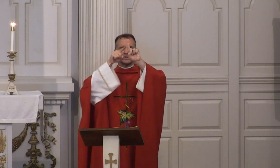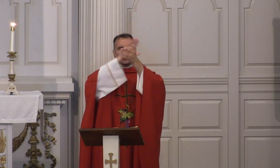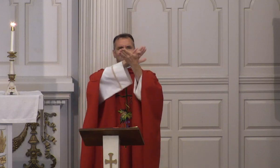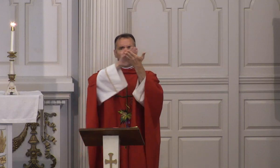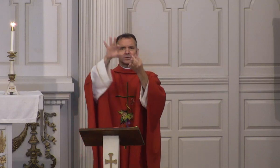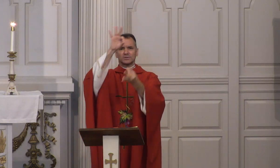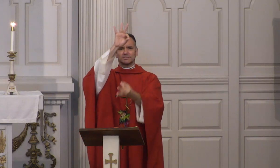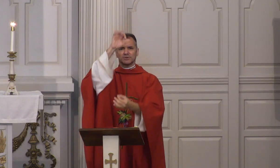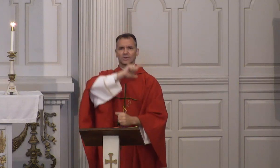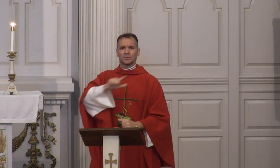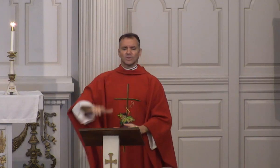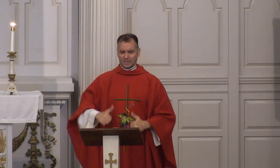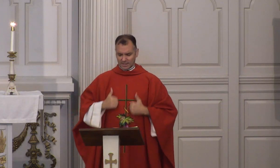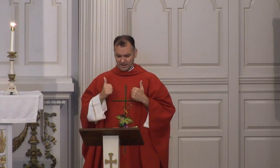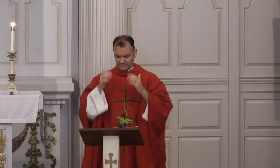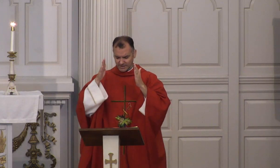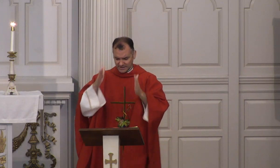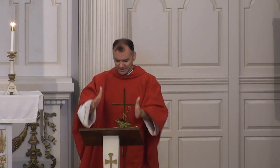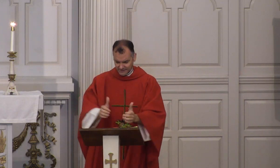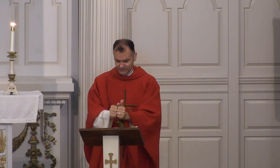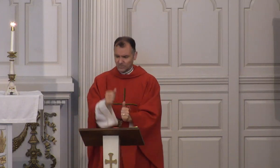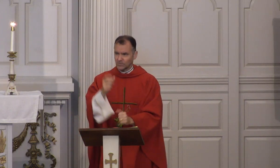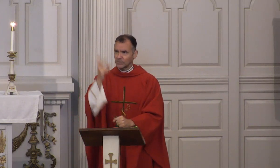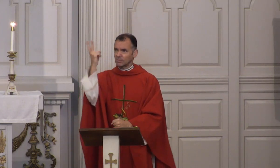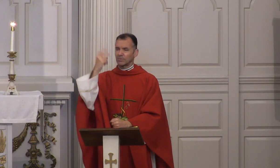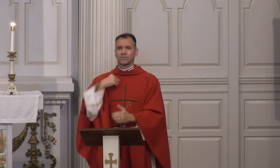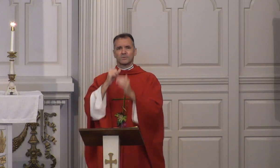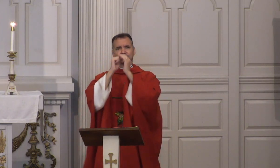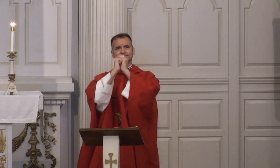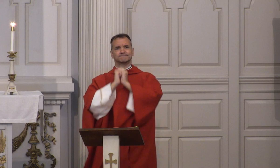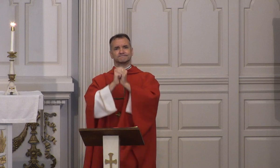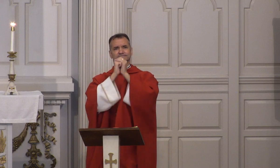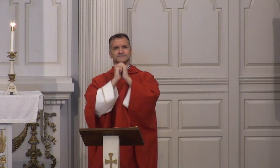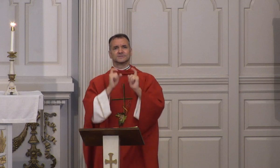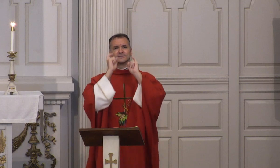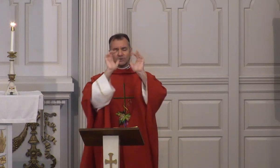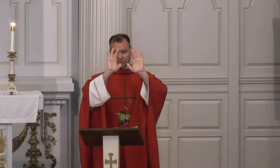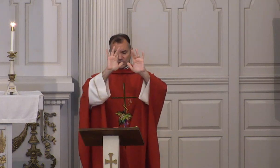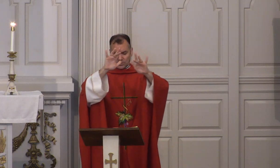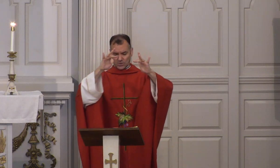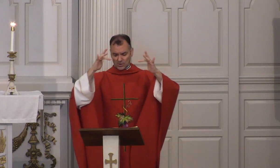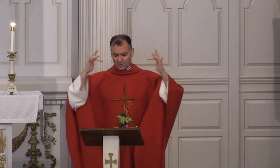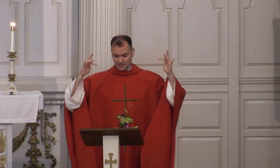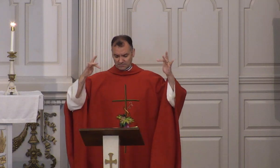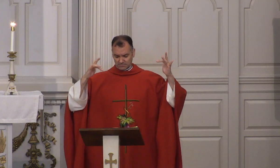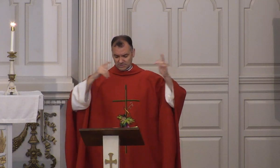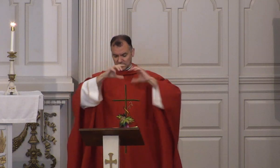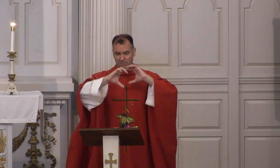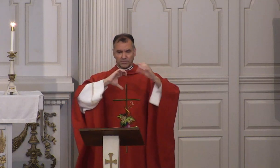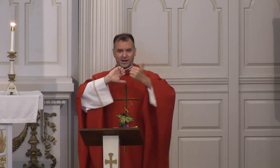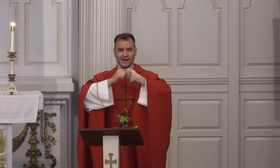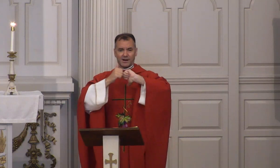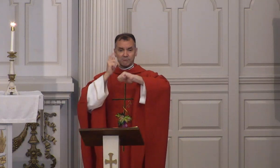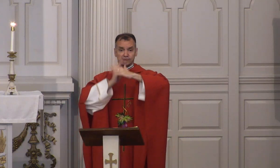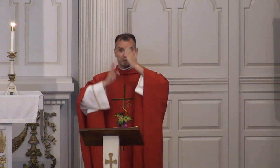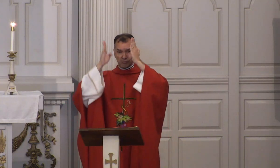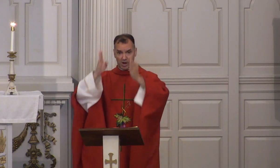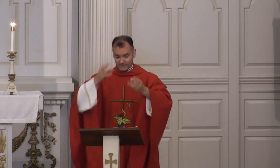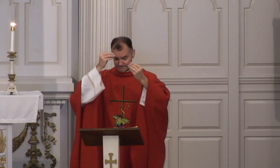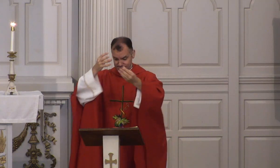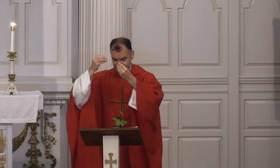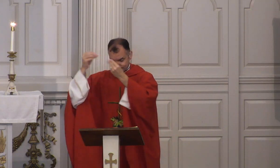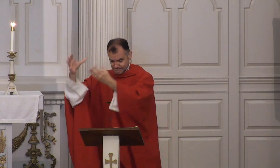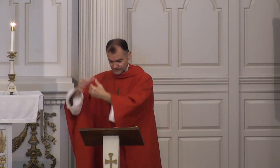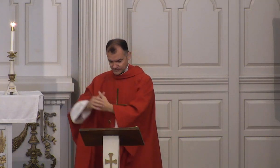to judge the living and the dead, and his kingdom will have no end. I believe in the Holy Spirit, the Lord, the giver